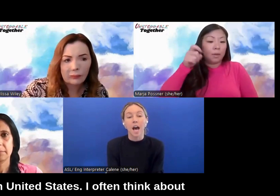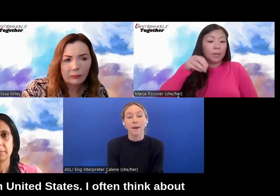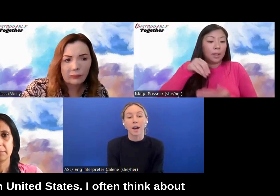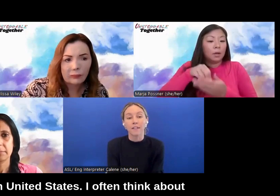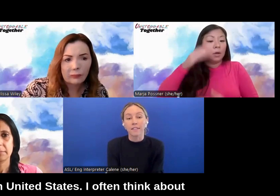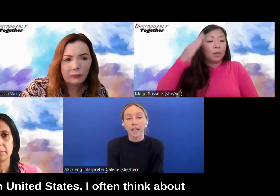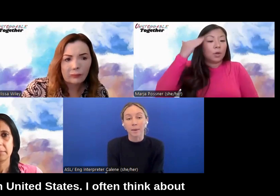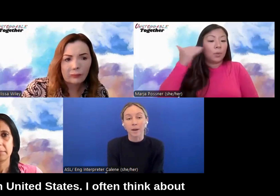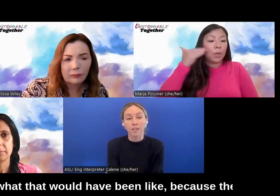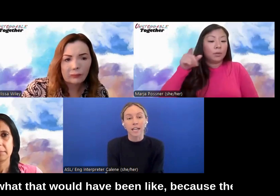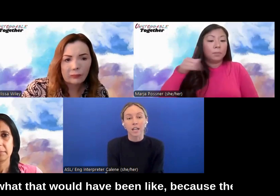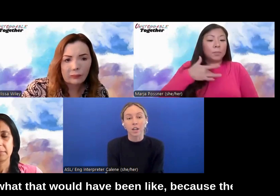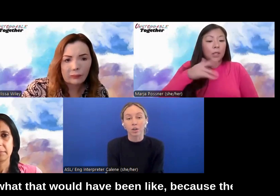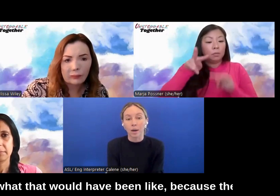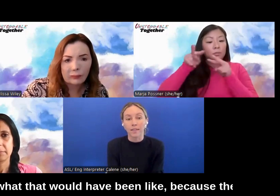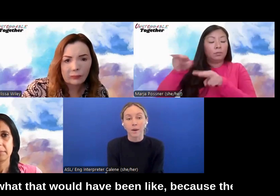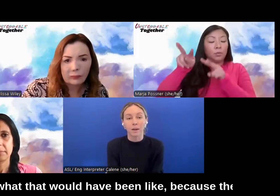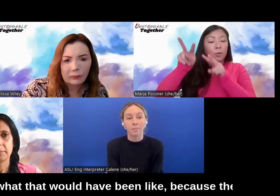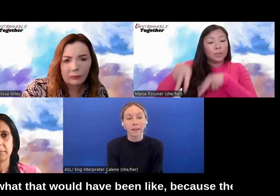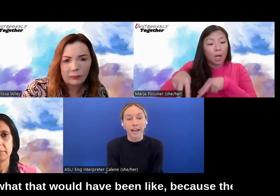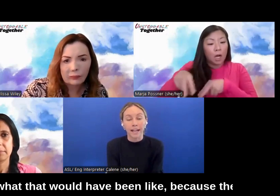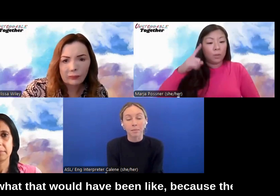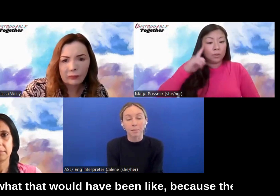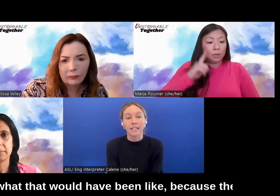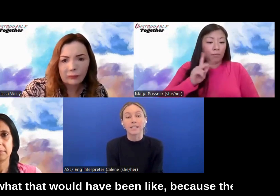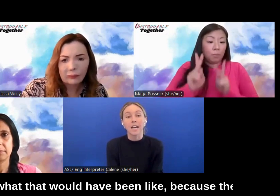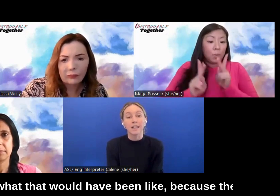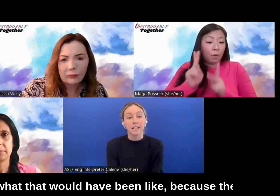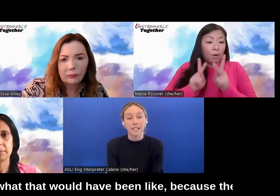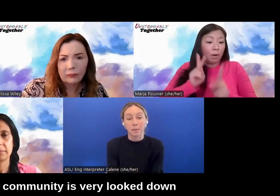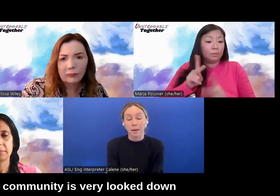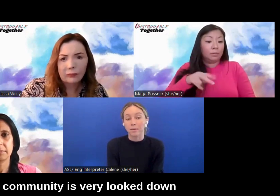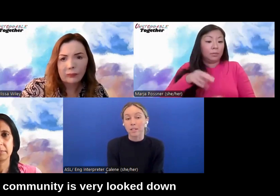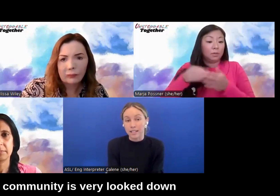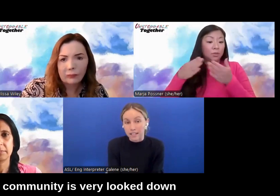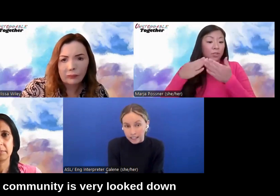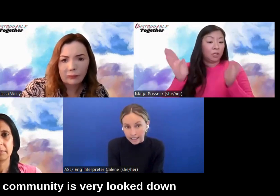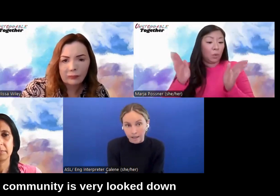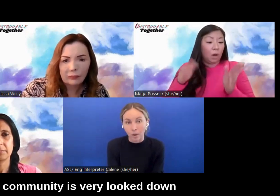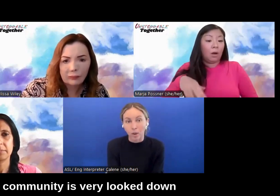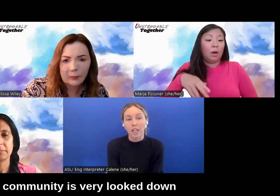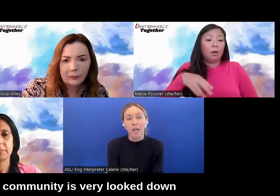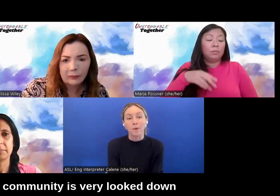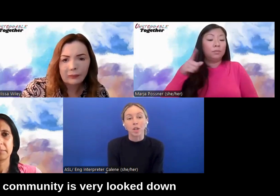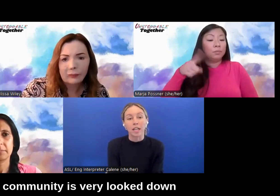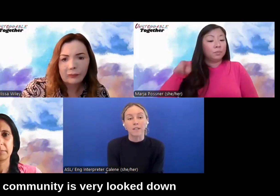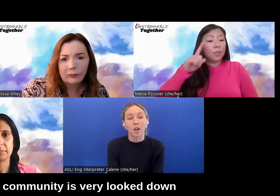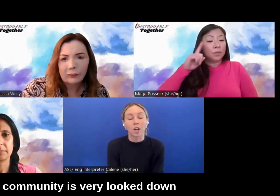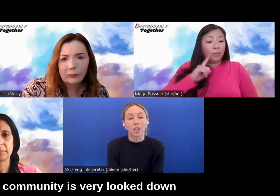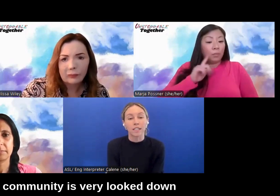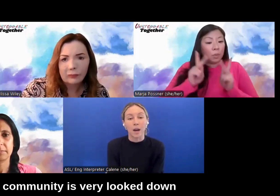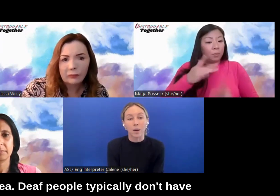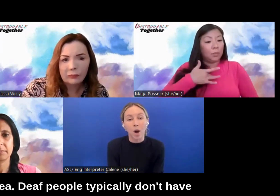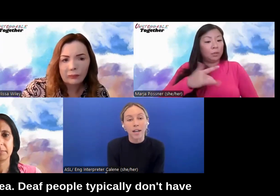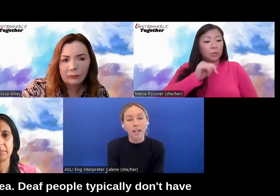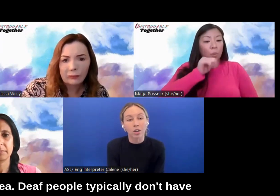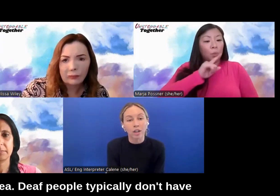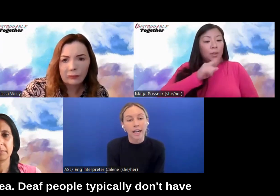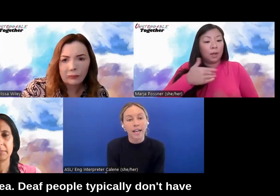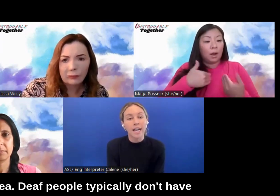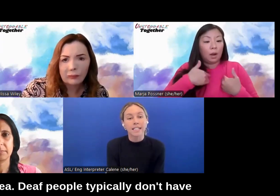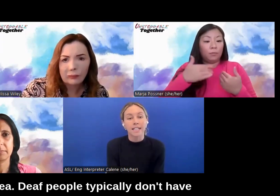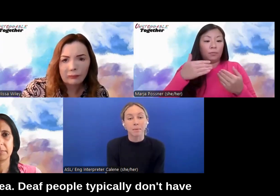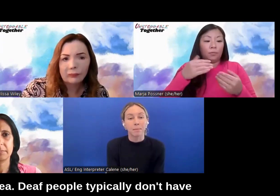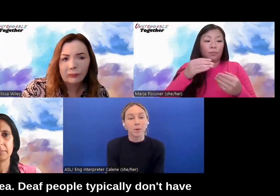States. I often think about staying in Korea, what that would have been like, because this disability community is very looked down upon